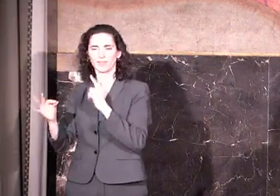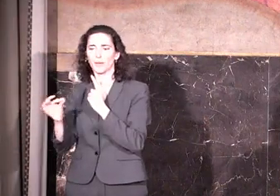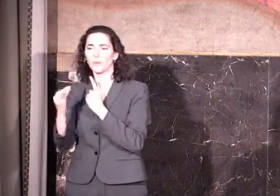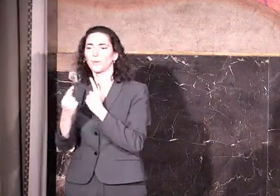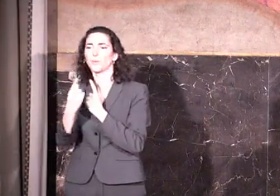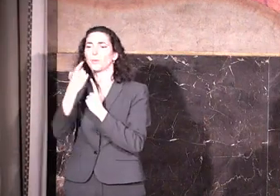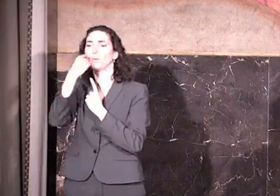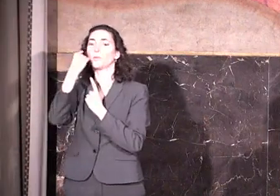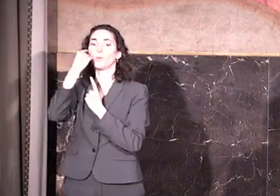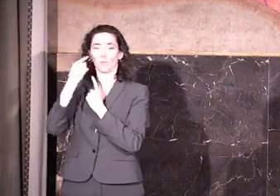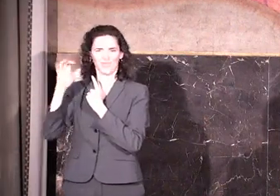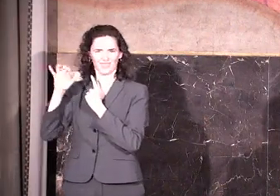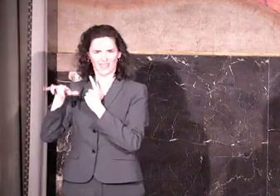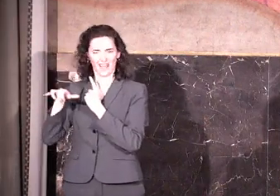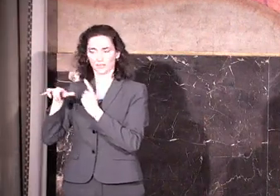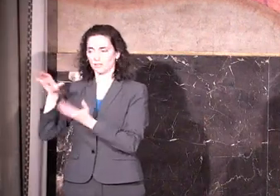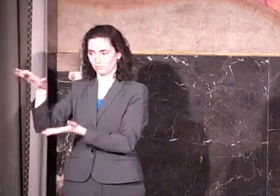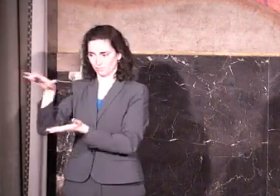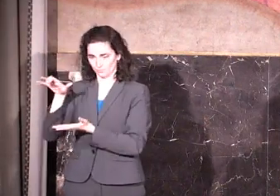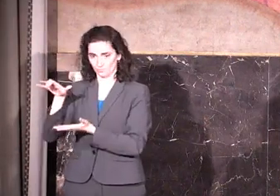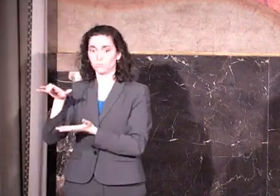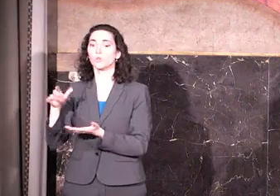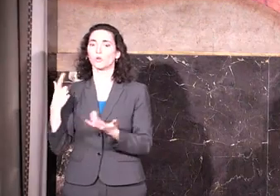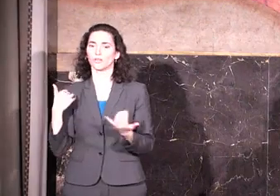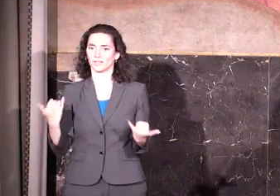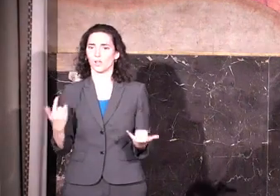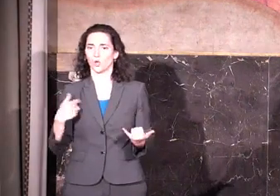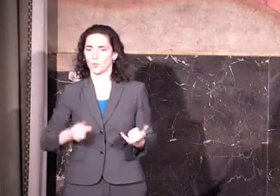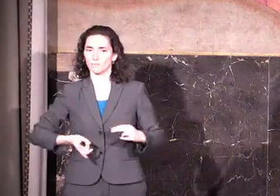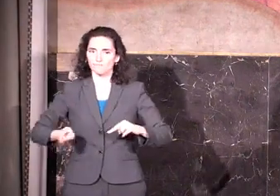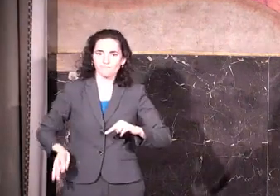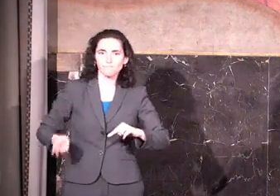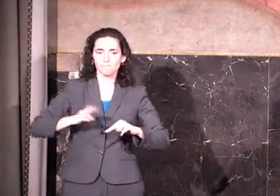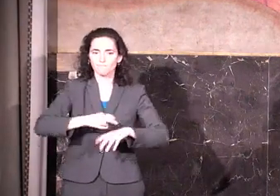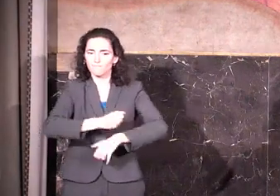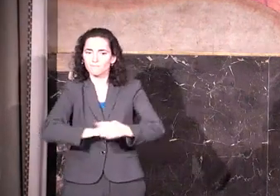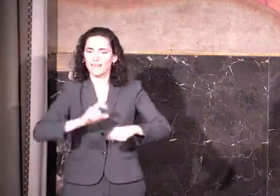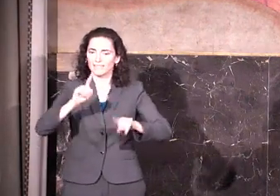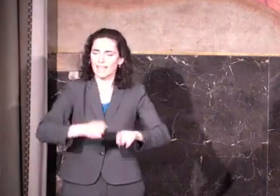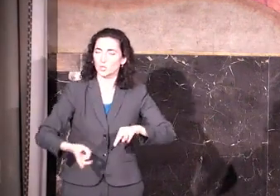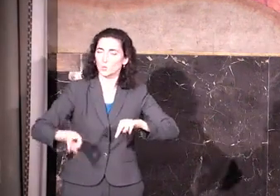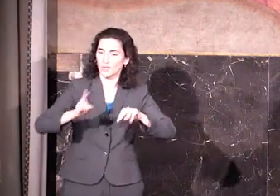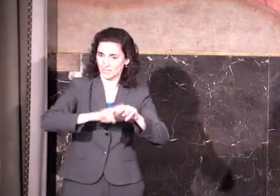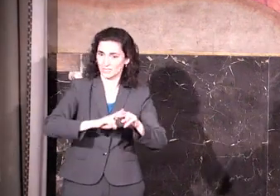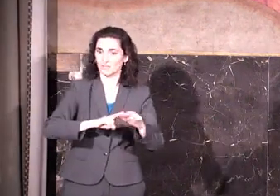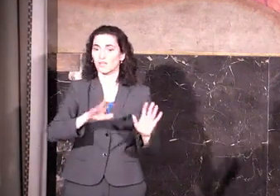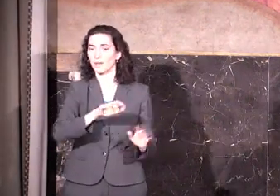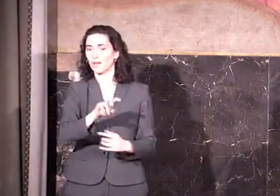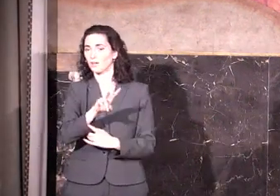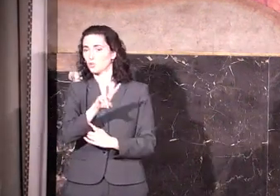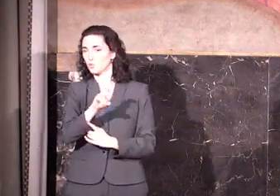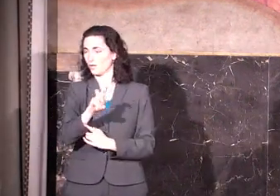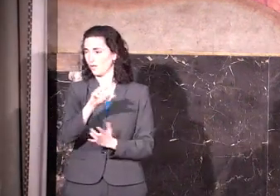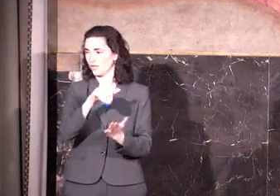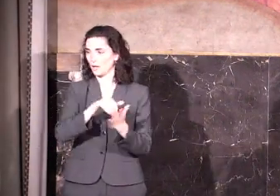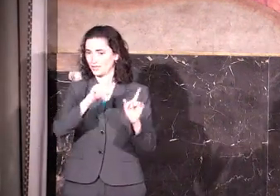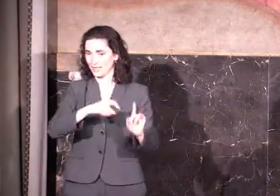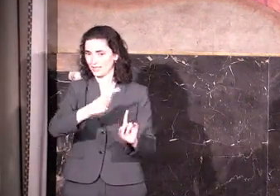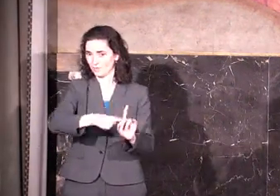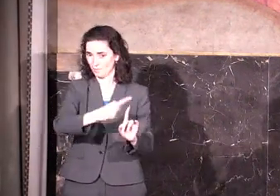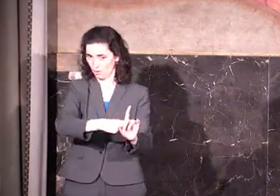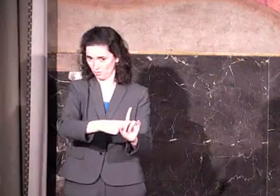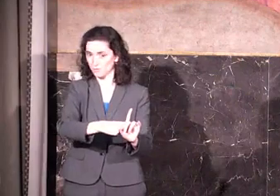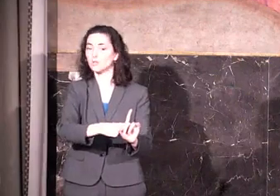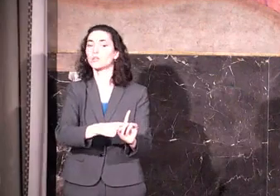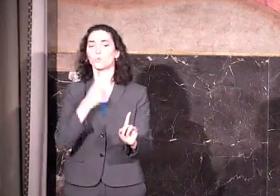month, which is 4.3% of our state's population, and we're going to start that in the month of May. The swabs will be resourced,